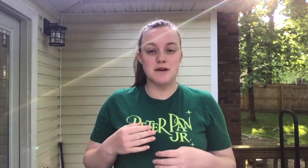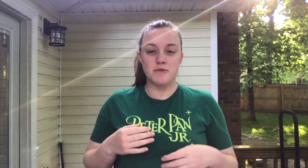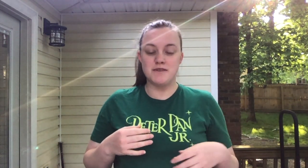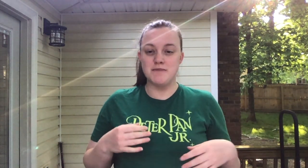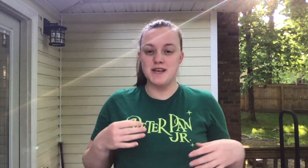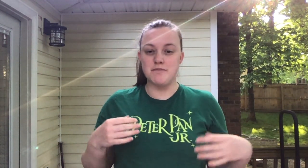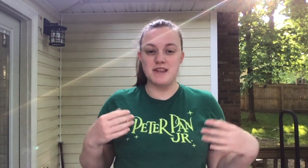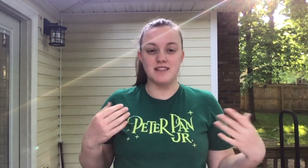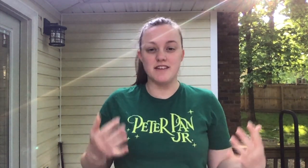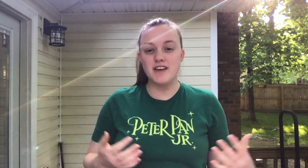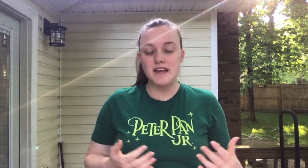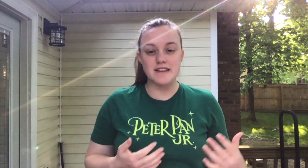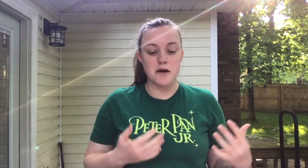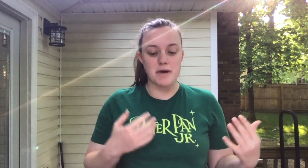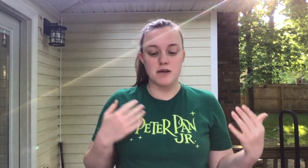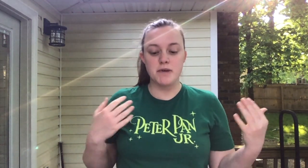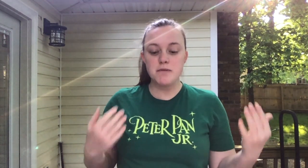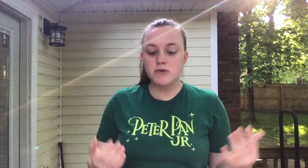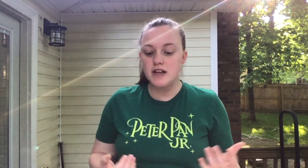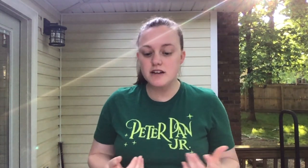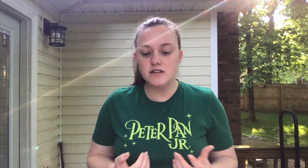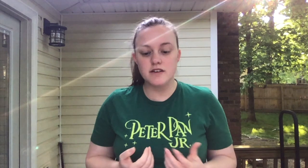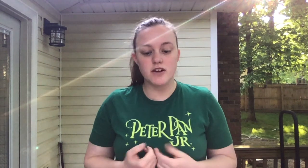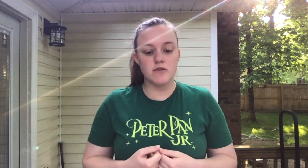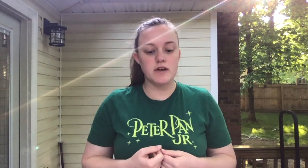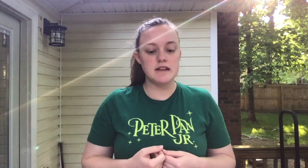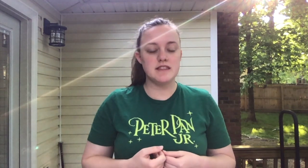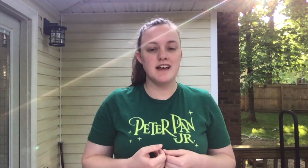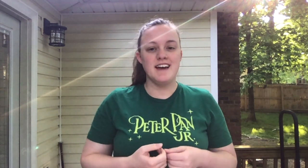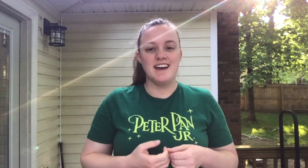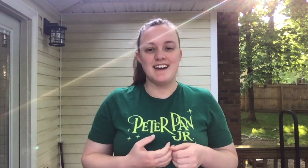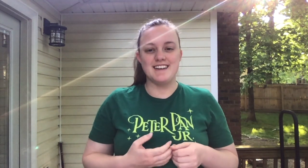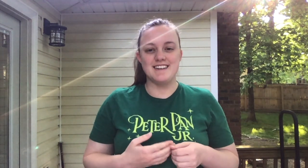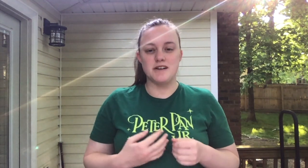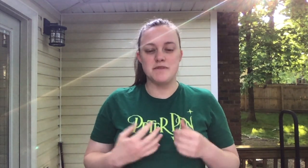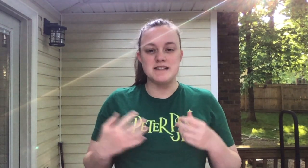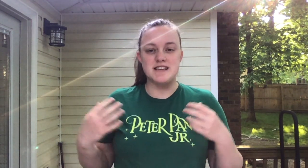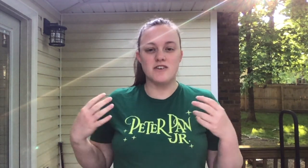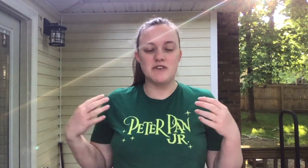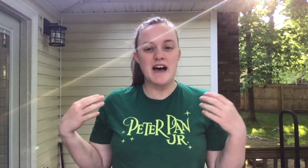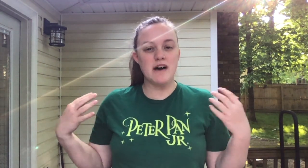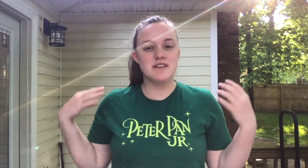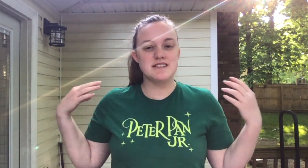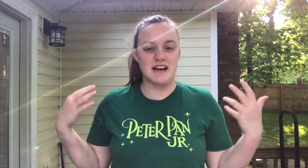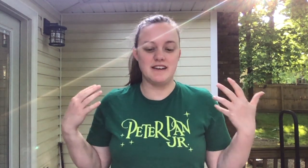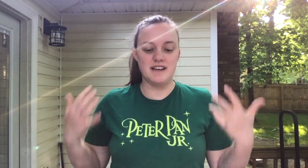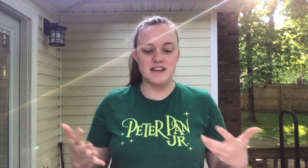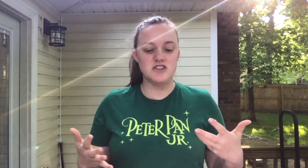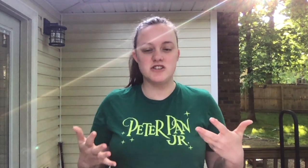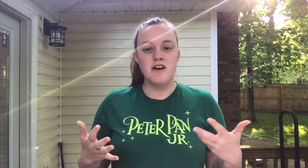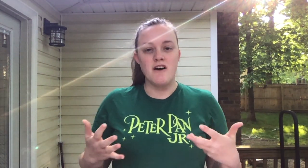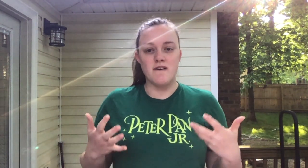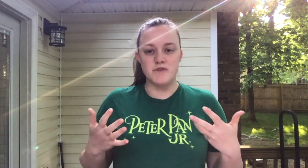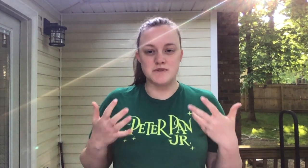someone may be living and the amount of people that they're living with, and then I'm going to tell you how to sign each of those